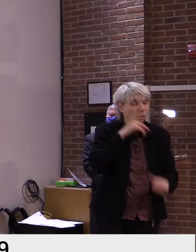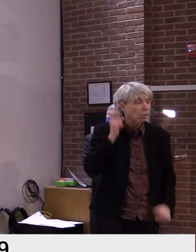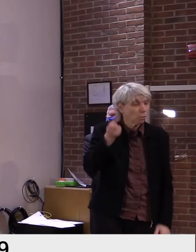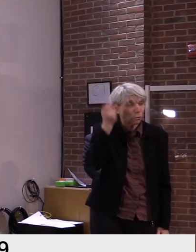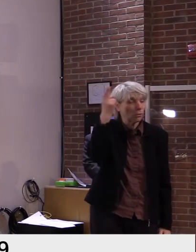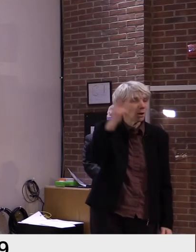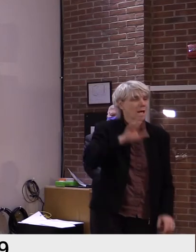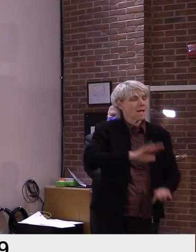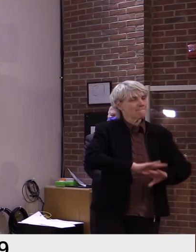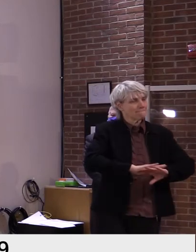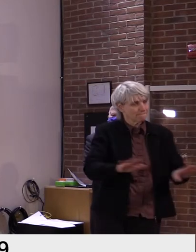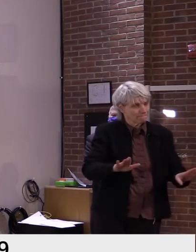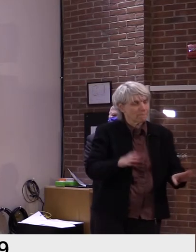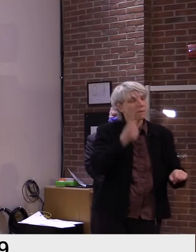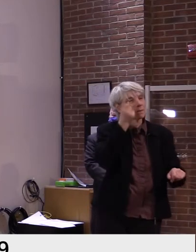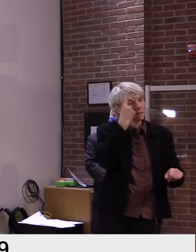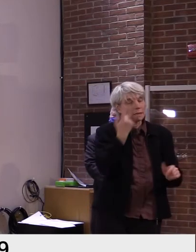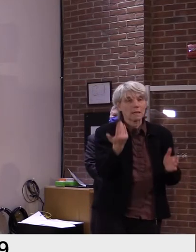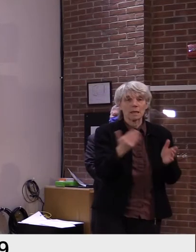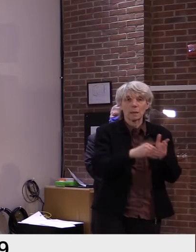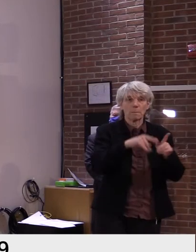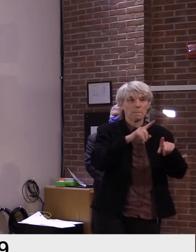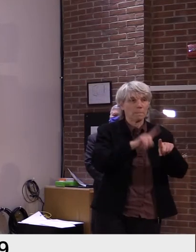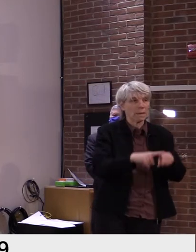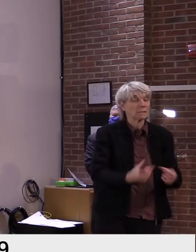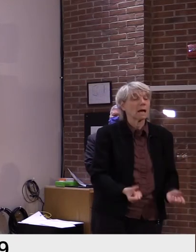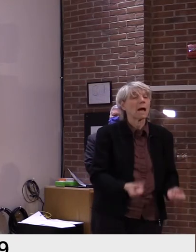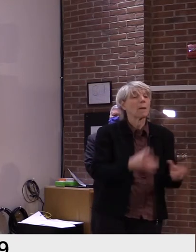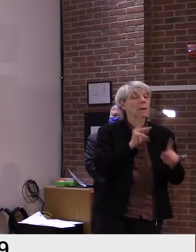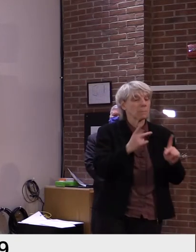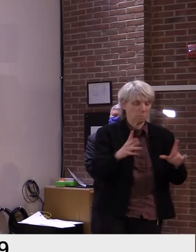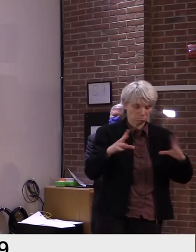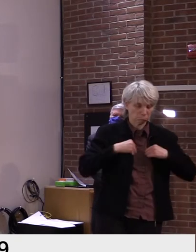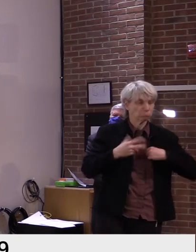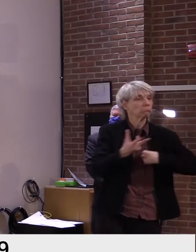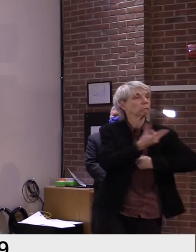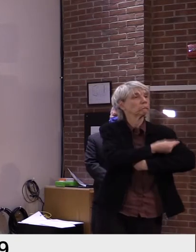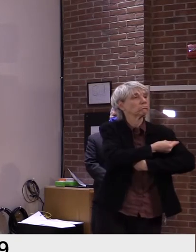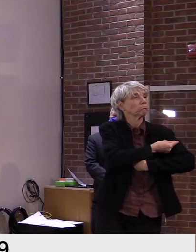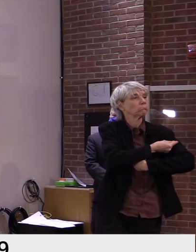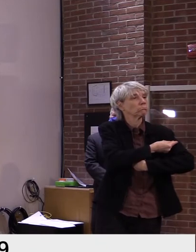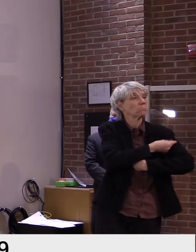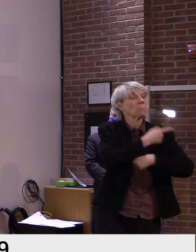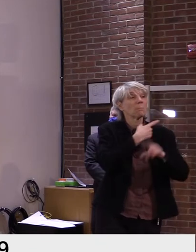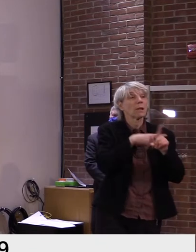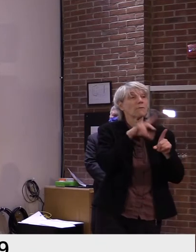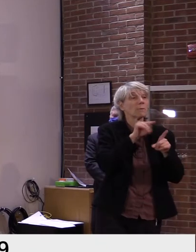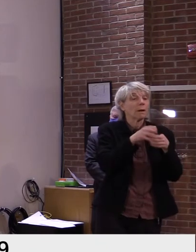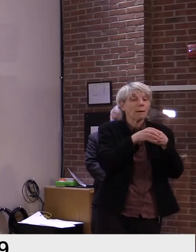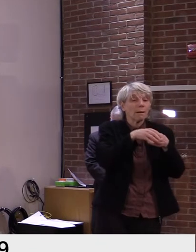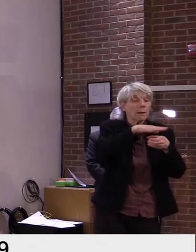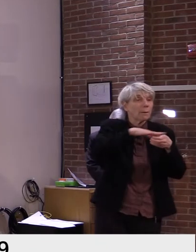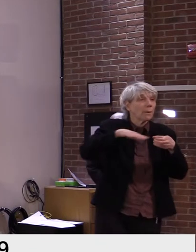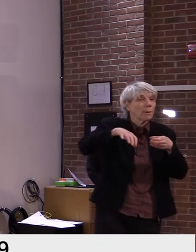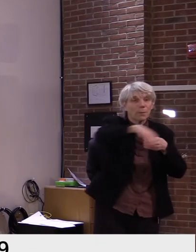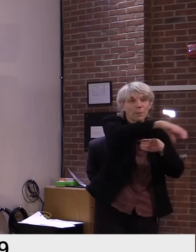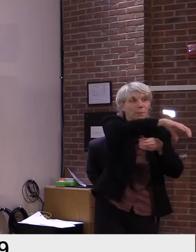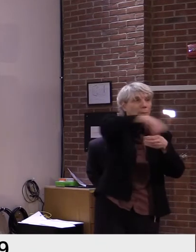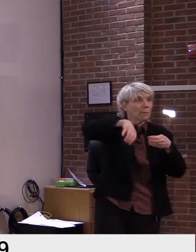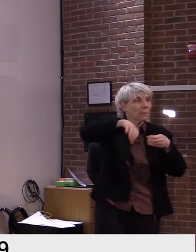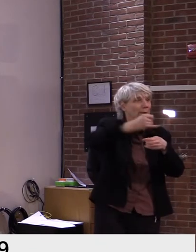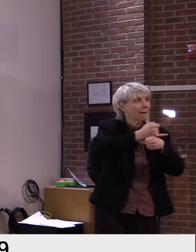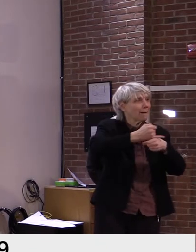depend on how many people receive the vaccine. And again, we're not on an island. We do enjoy